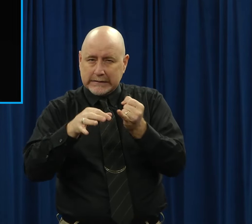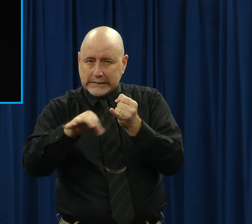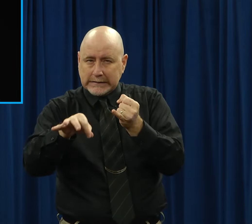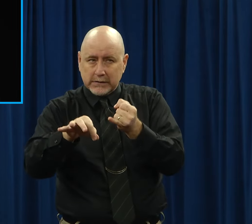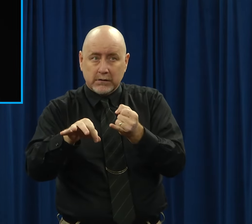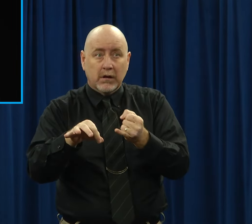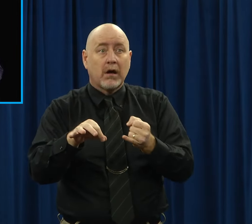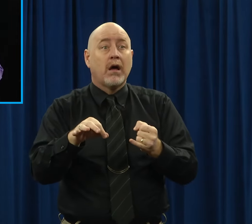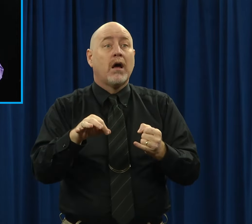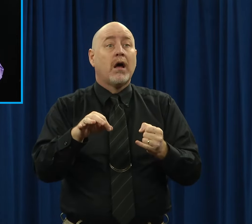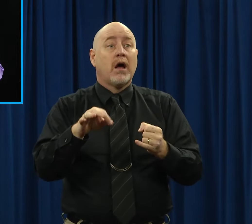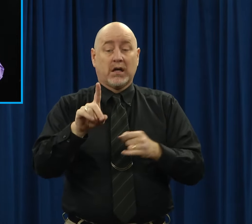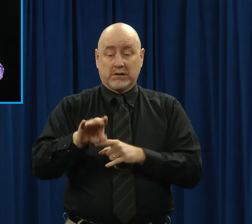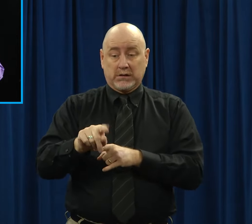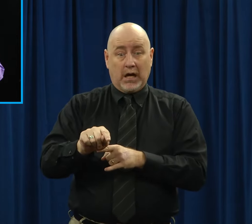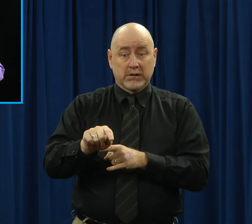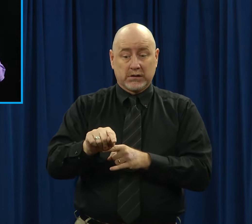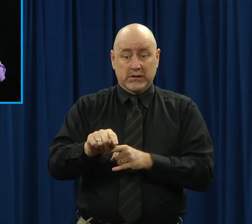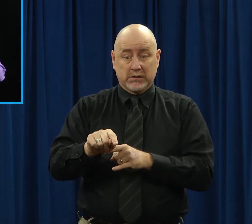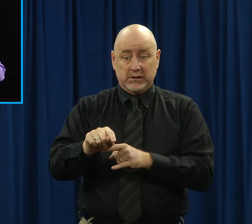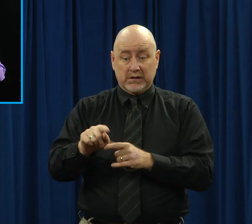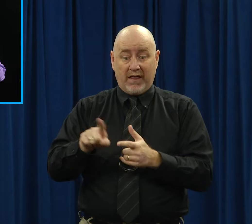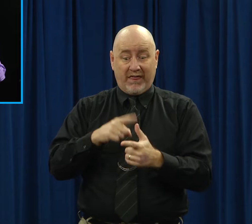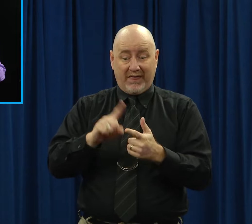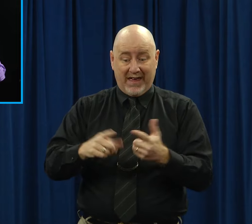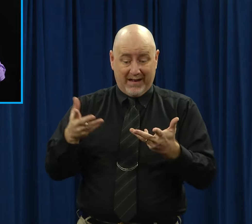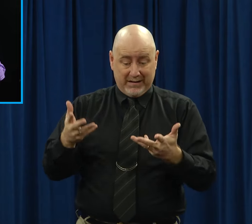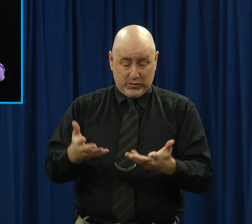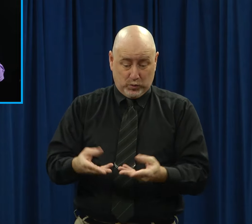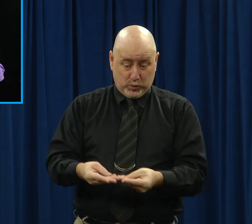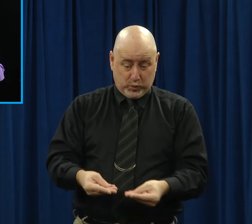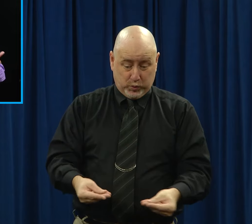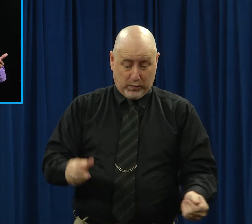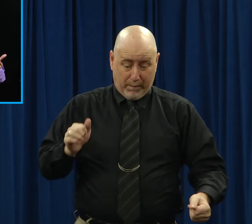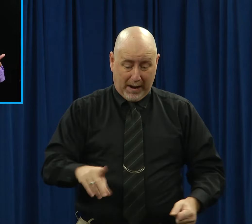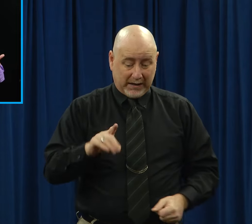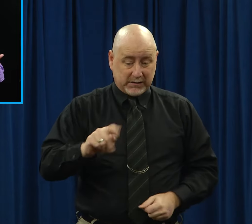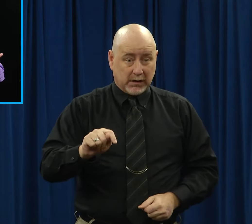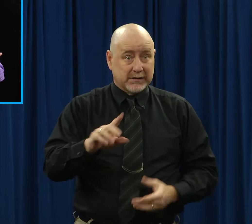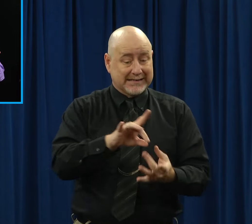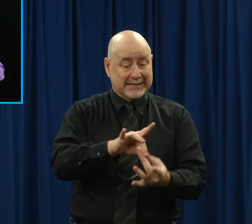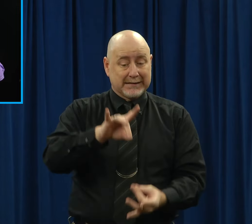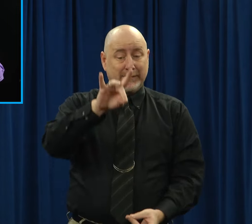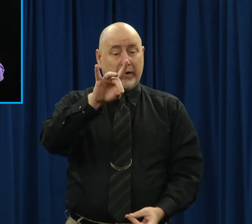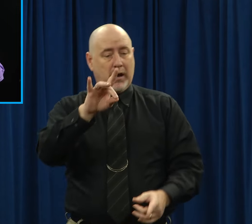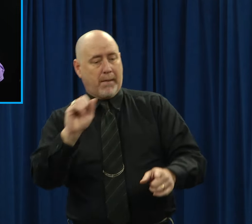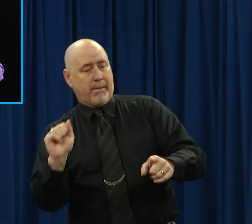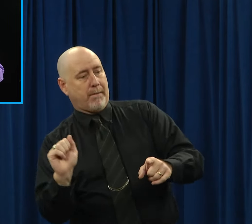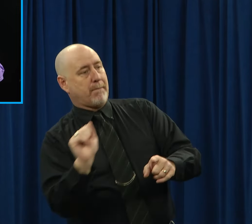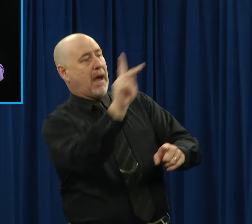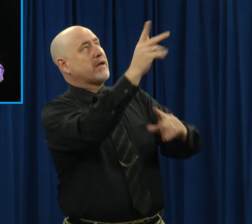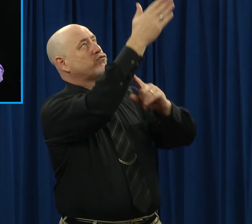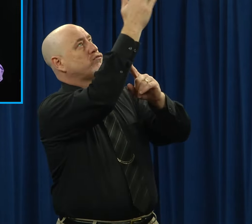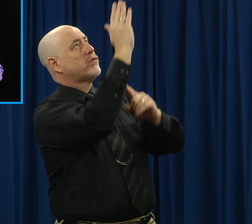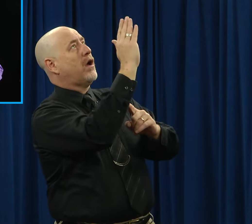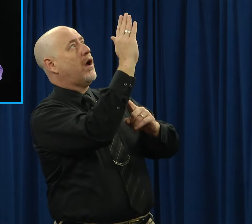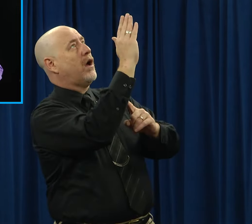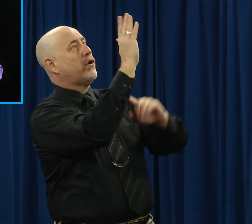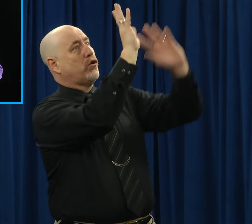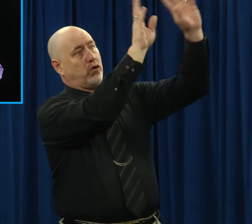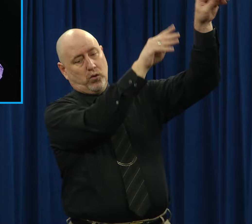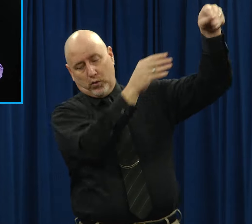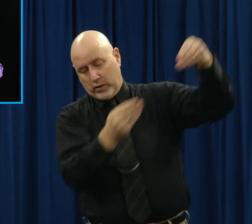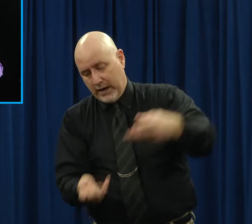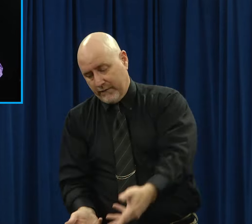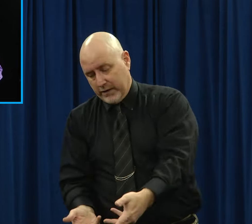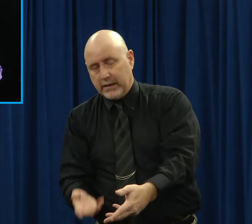to the end of the verse. Then shall the dust return to the earth as it was, and the spirit shall return unto